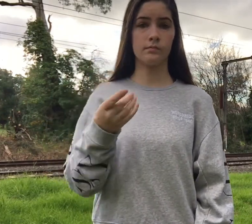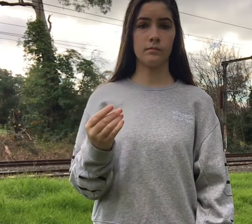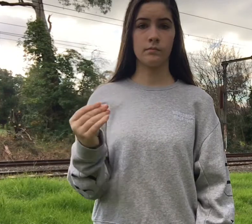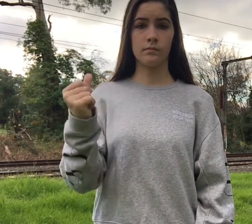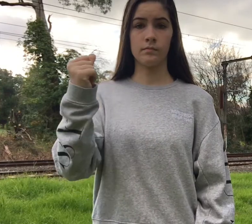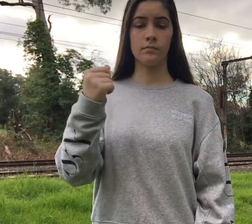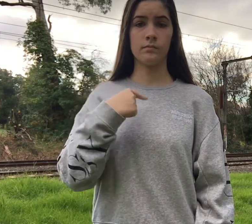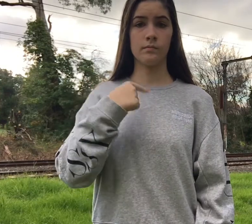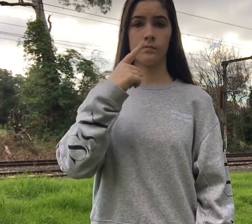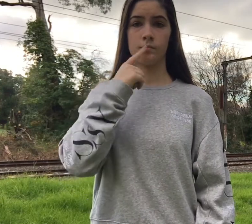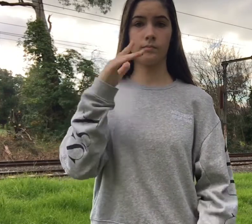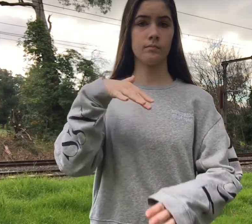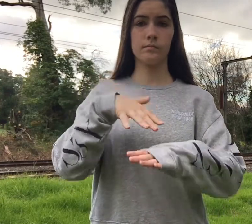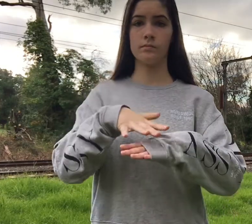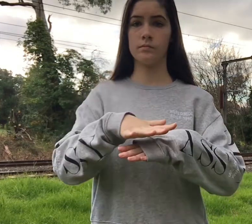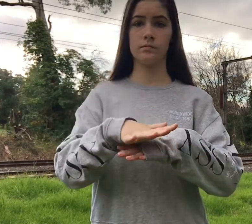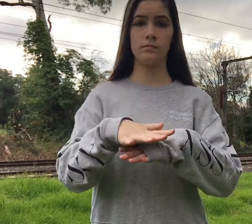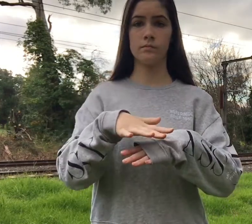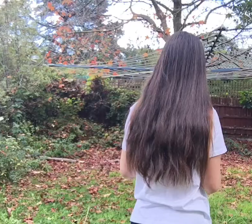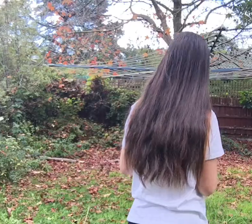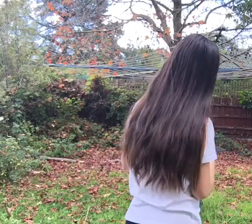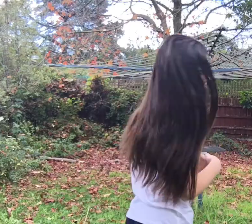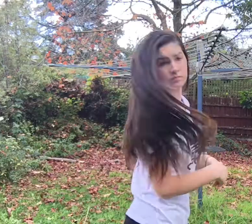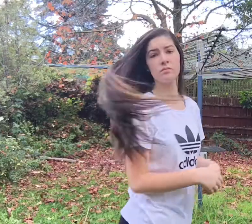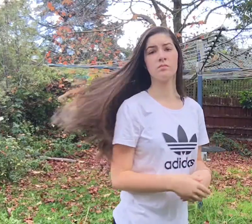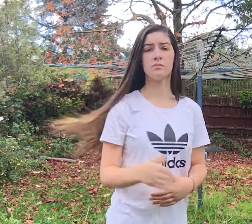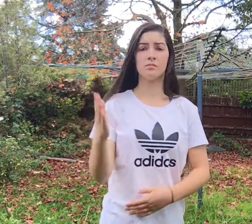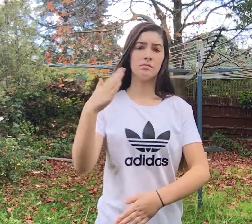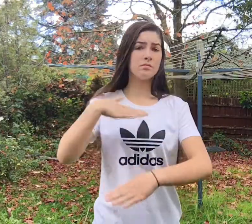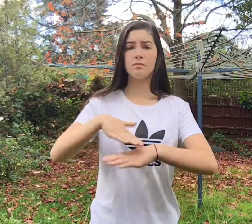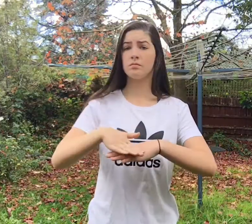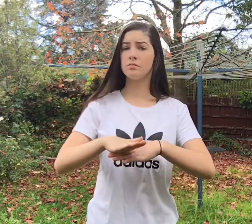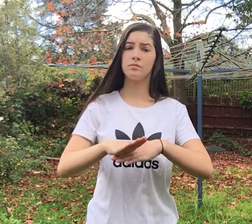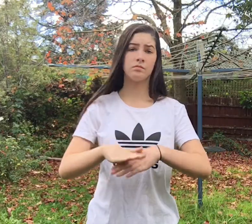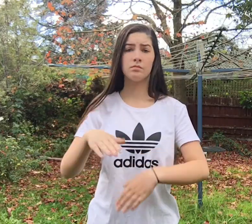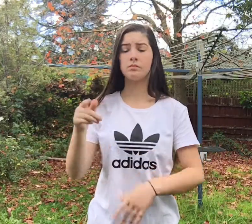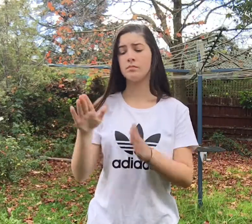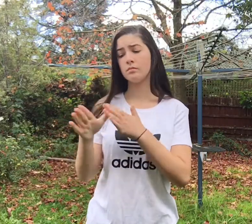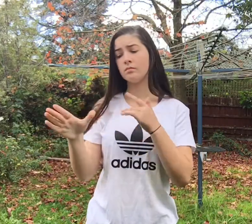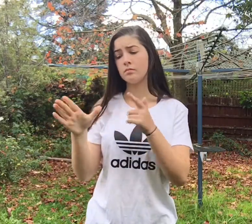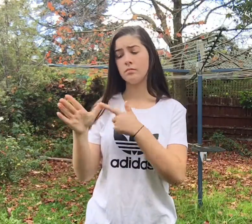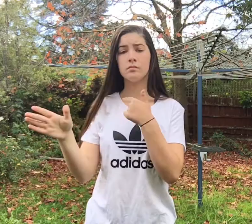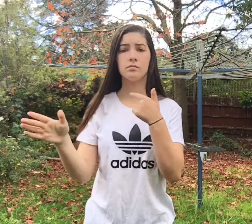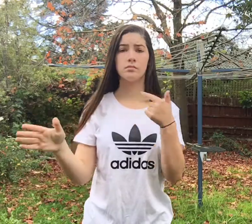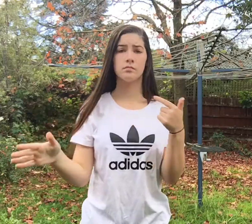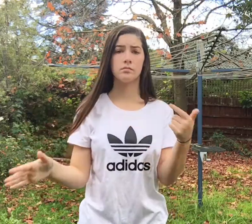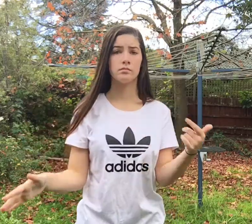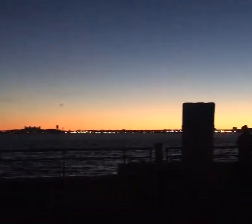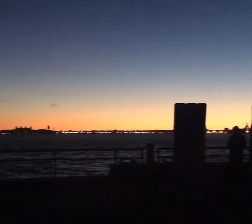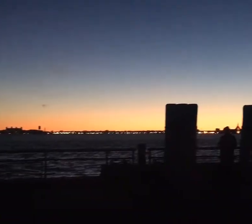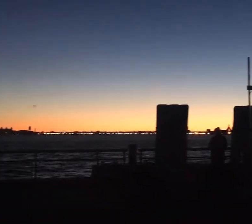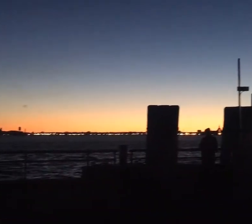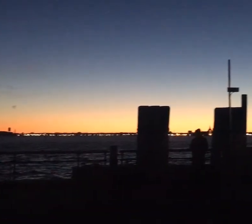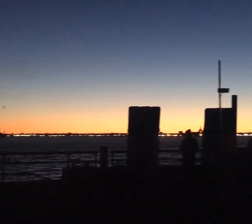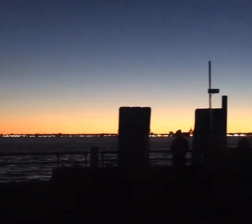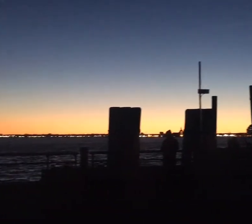ya after my blood is drowning in alcohol.